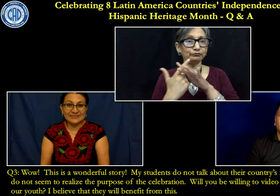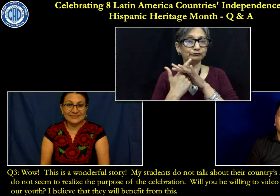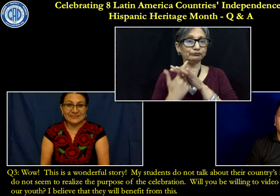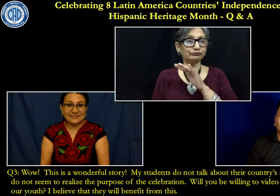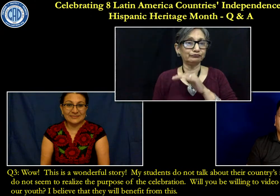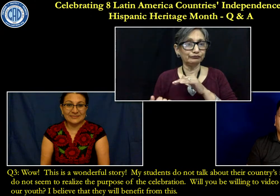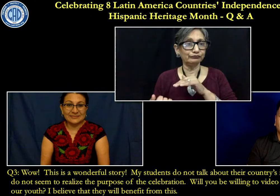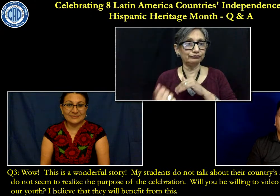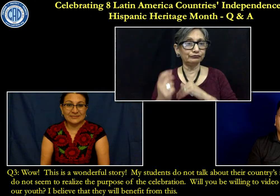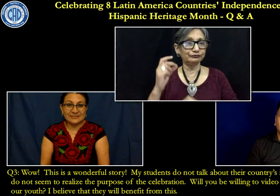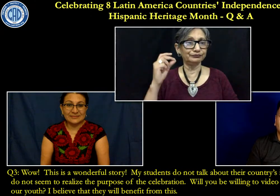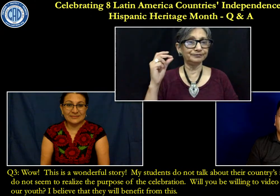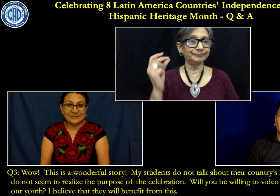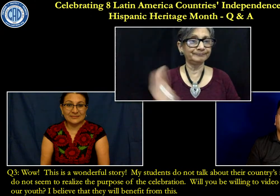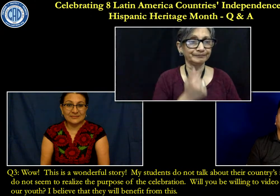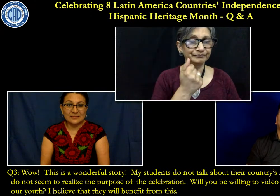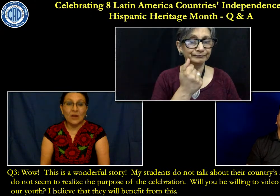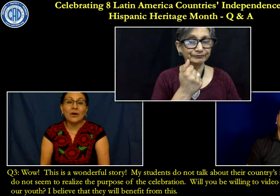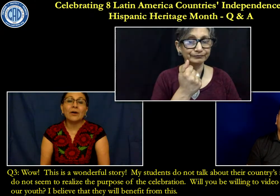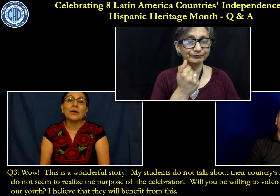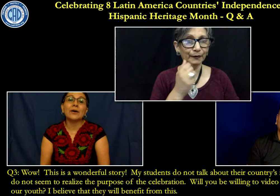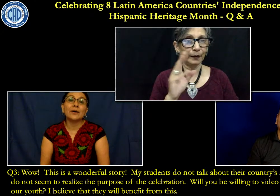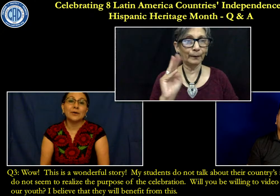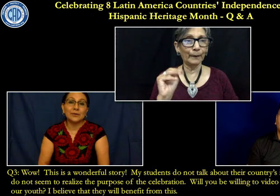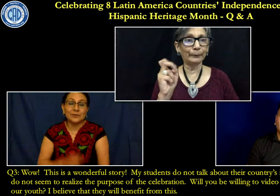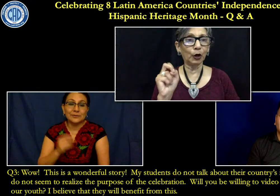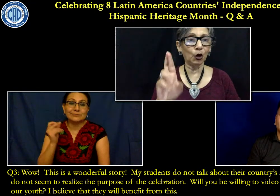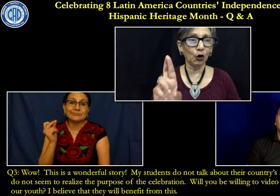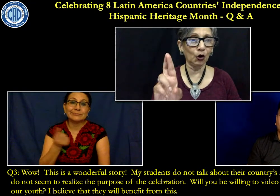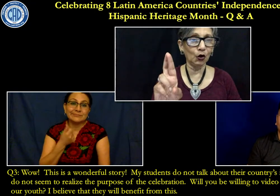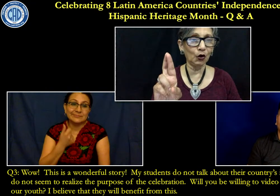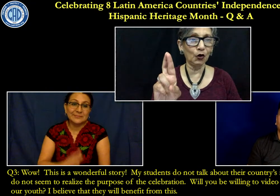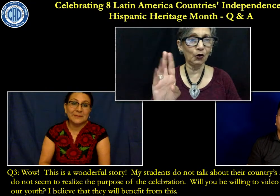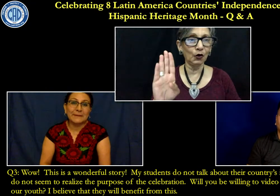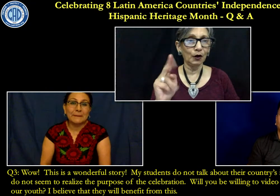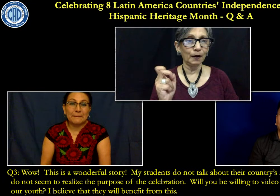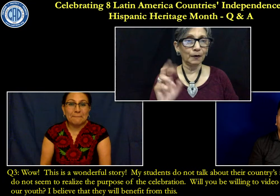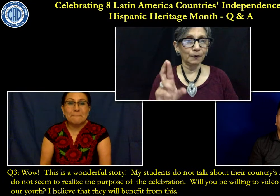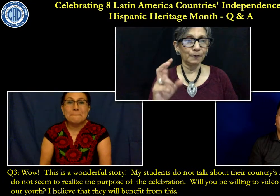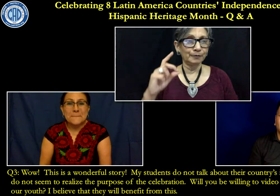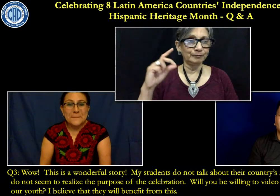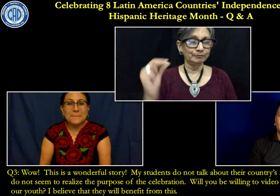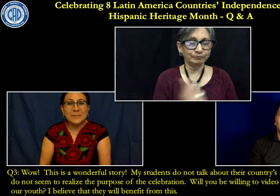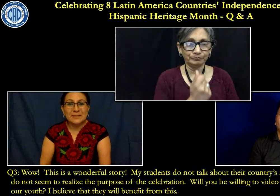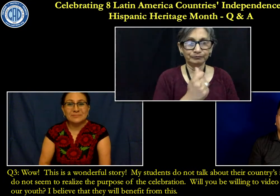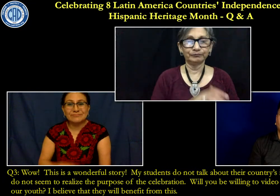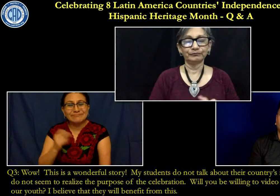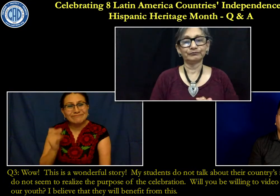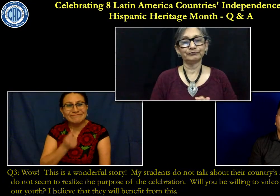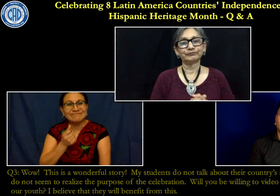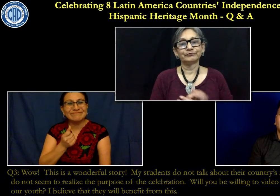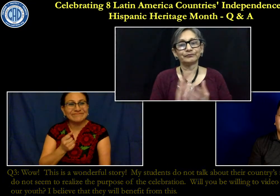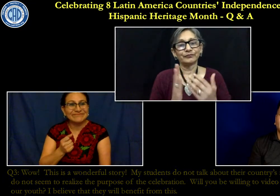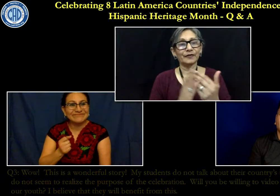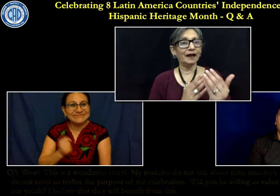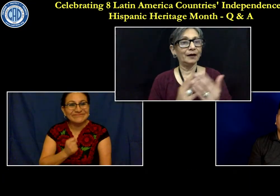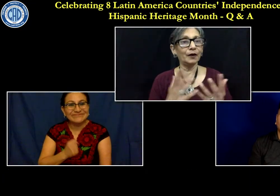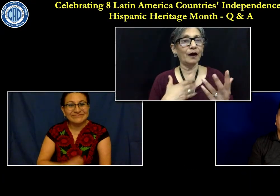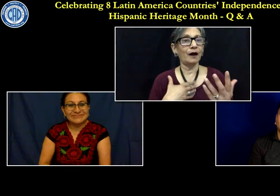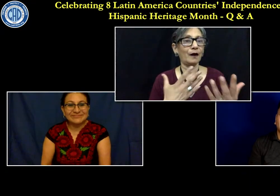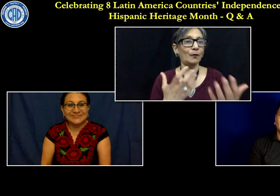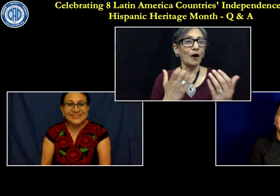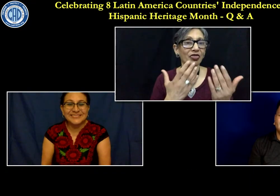All right, it seems that person disappeared on us. Darn. Oh well, what a bummer. Such a